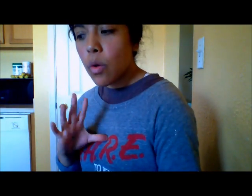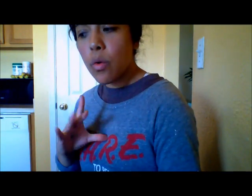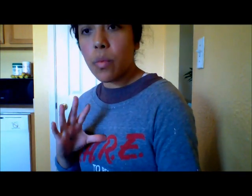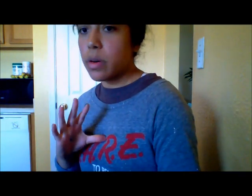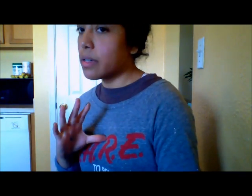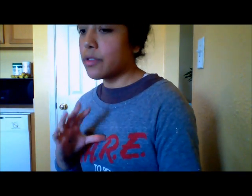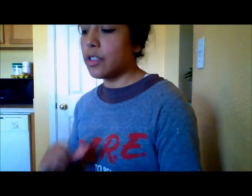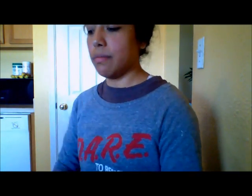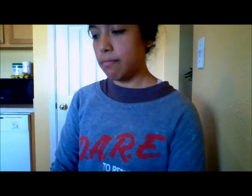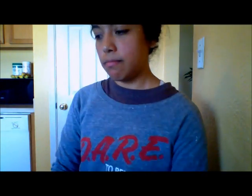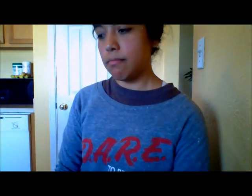Wonderful,